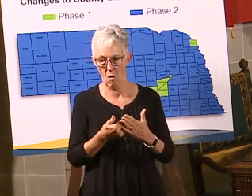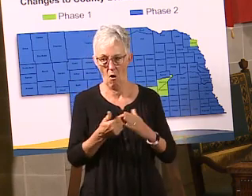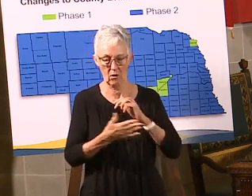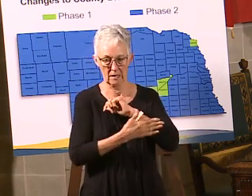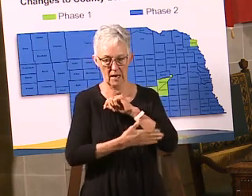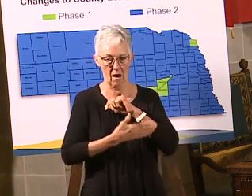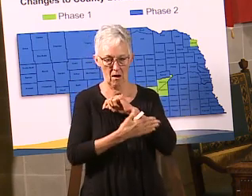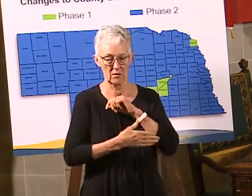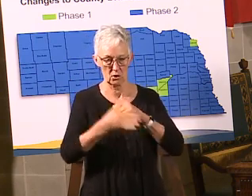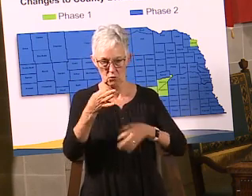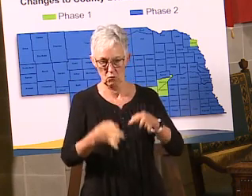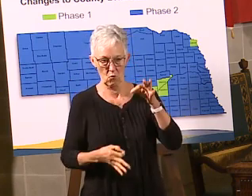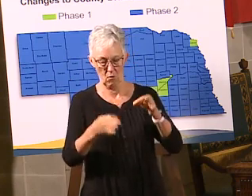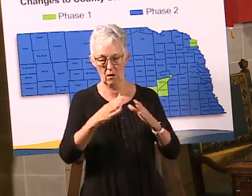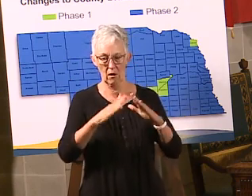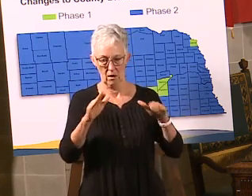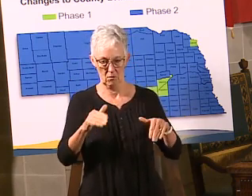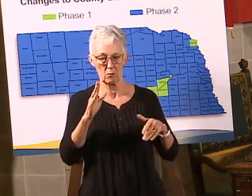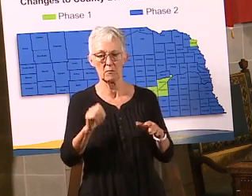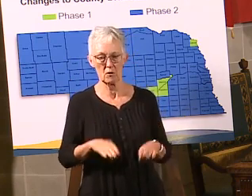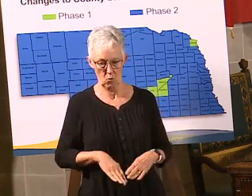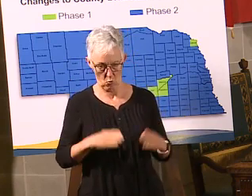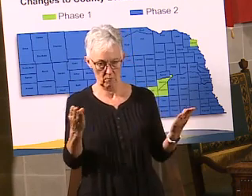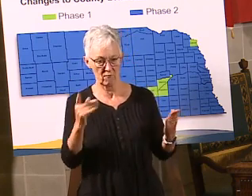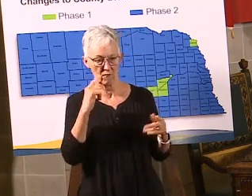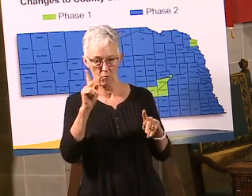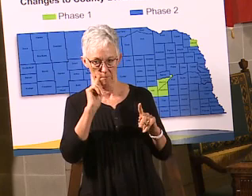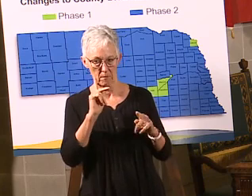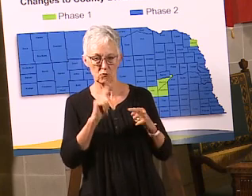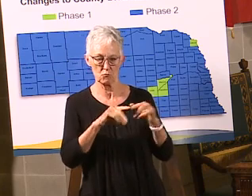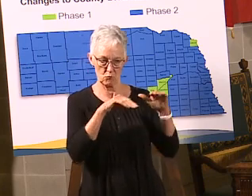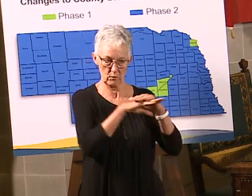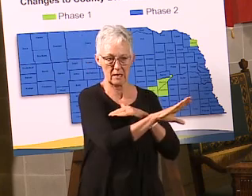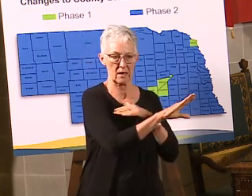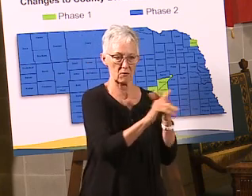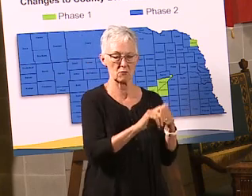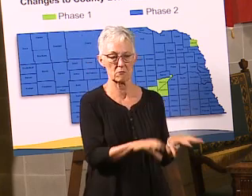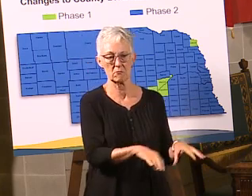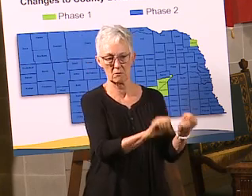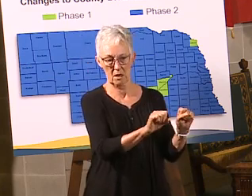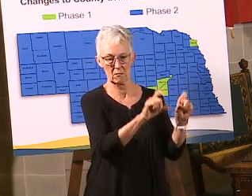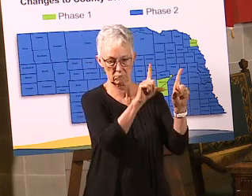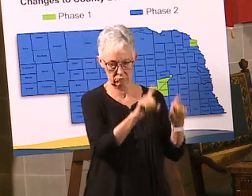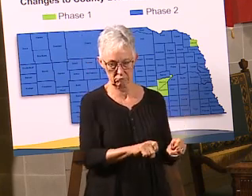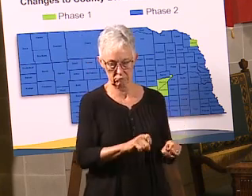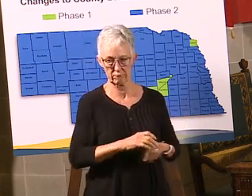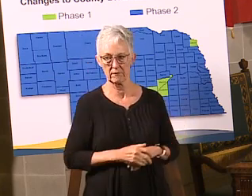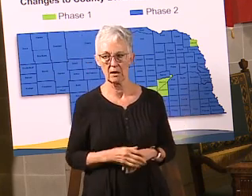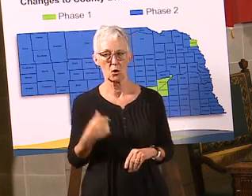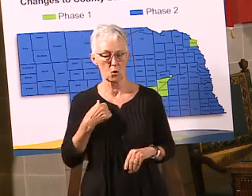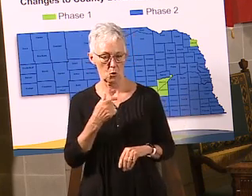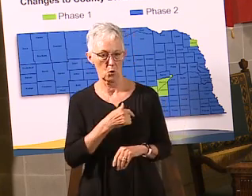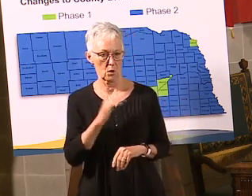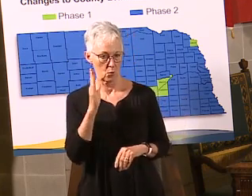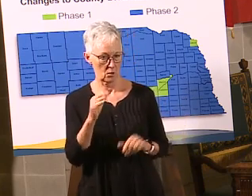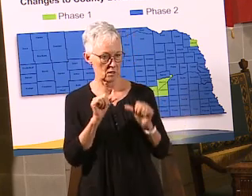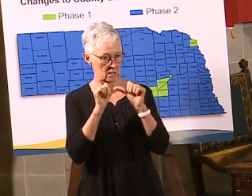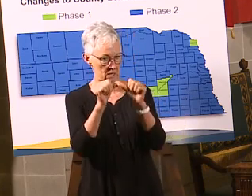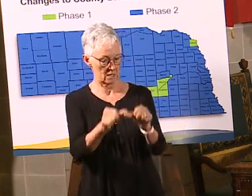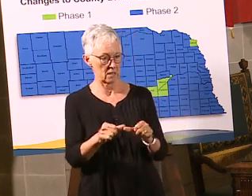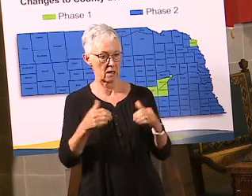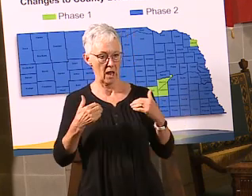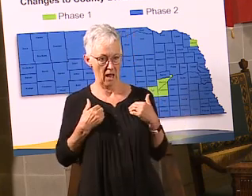courthouses are open to walk-in public traffic. We will continue to operate our standard practices for drive tests in the Omaha Metro